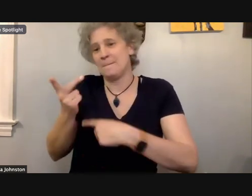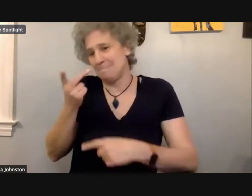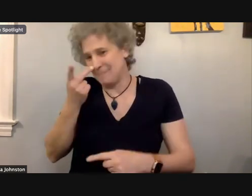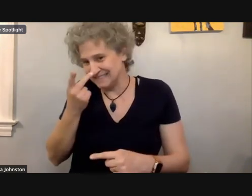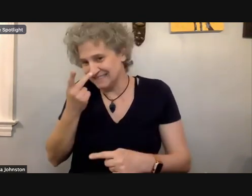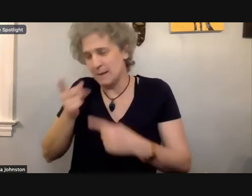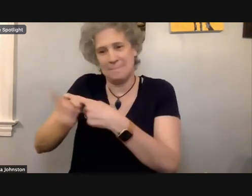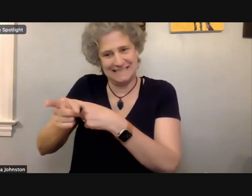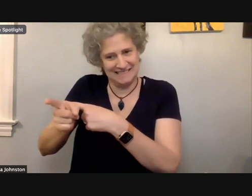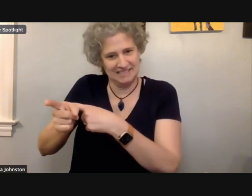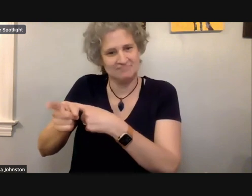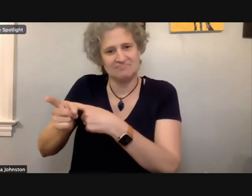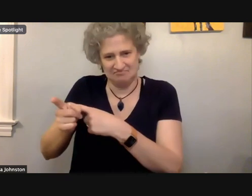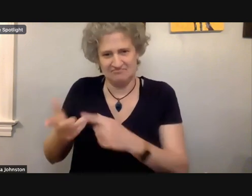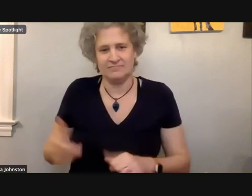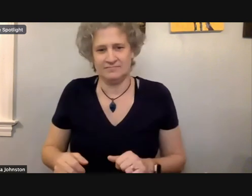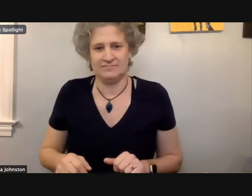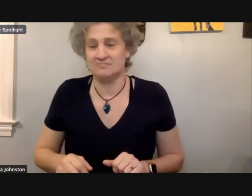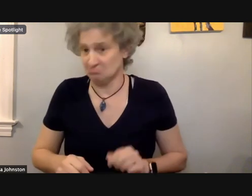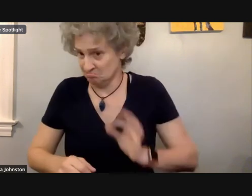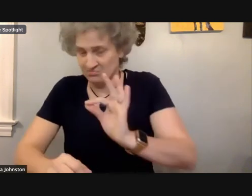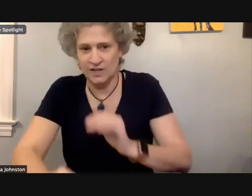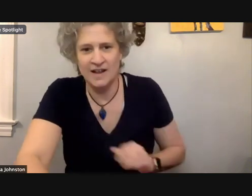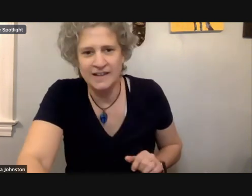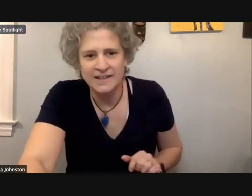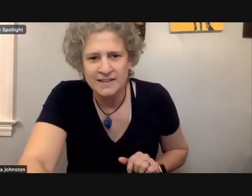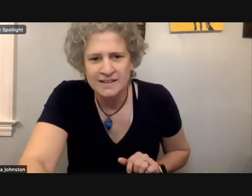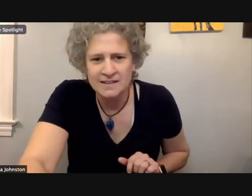Now, some people will use a more classifier-like